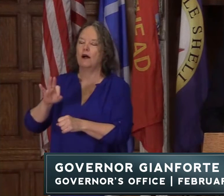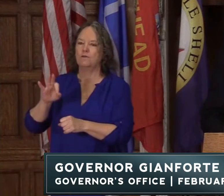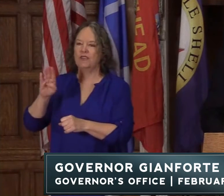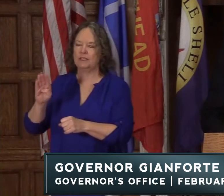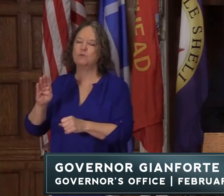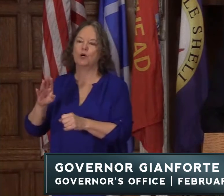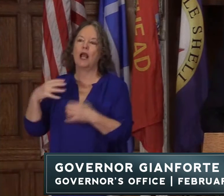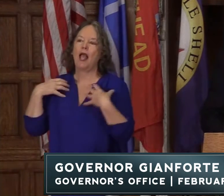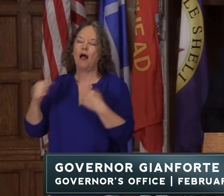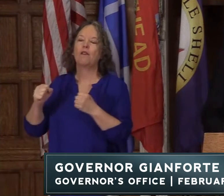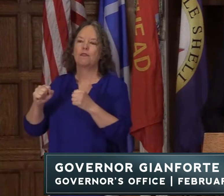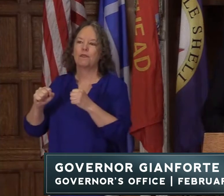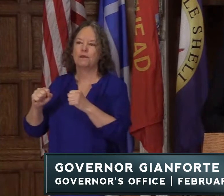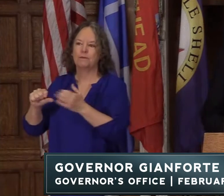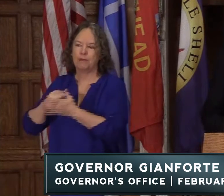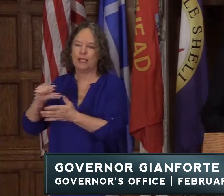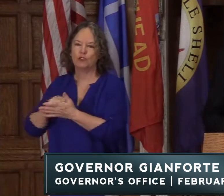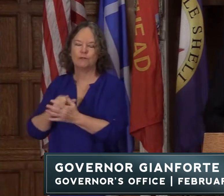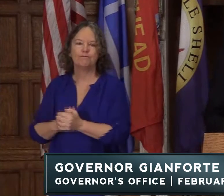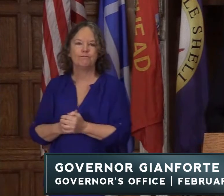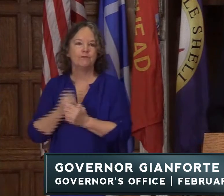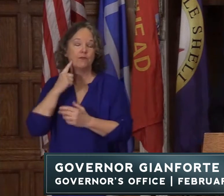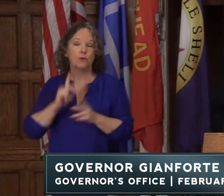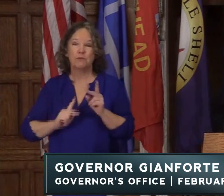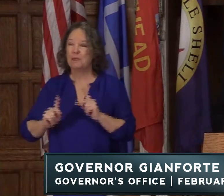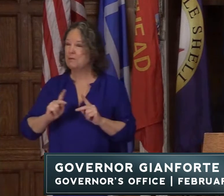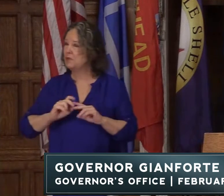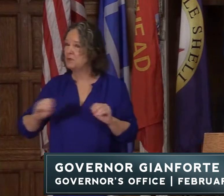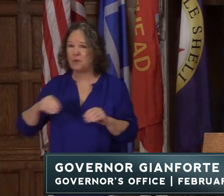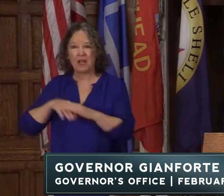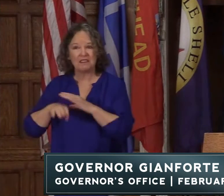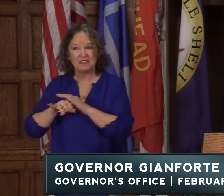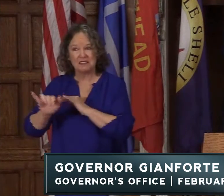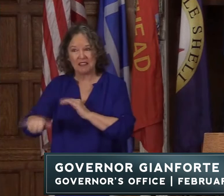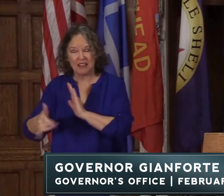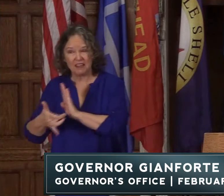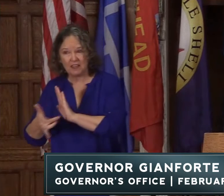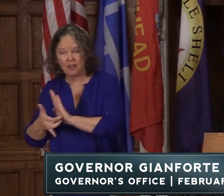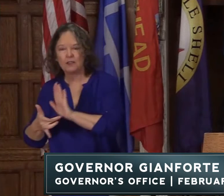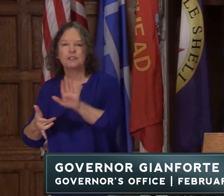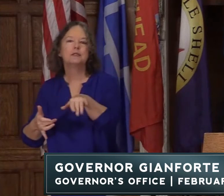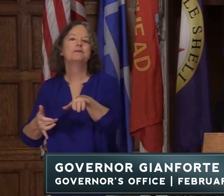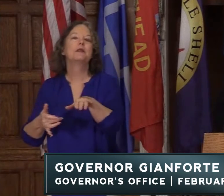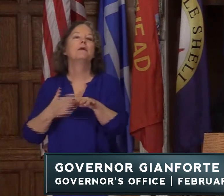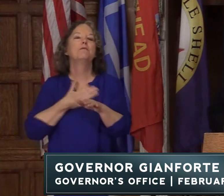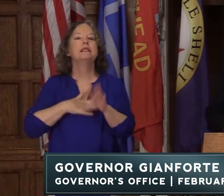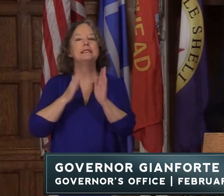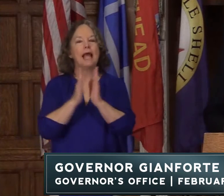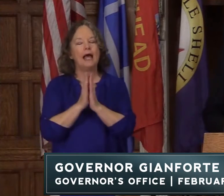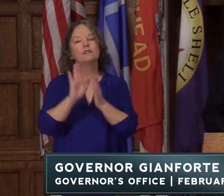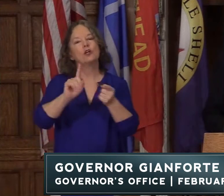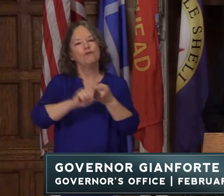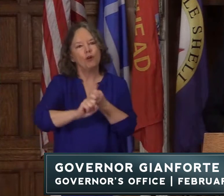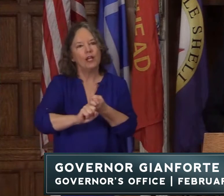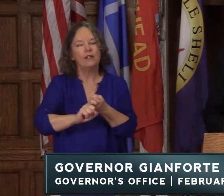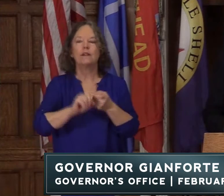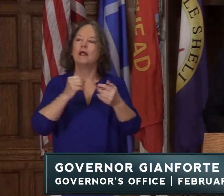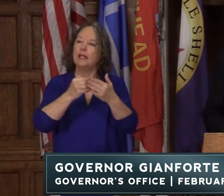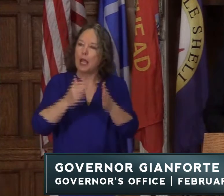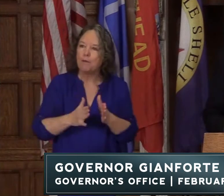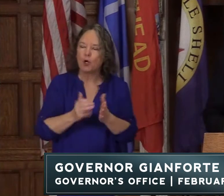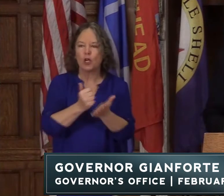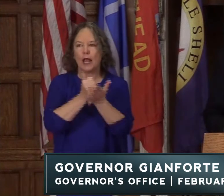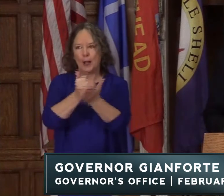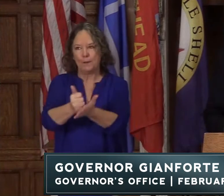receiving a vaccine. For folks who don't have access to that technology, please ask a friend or neighbor to